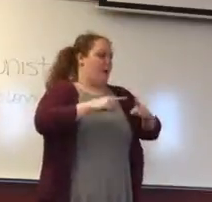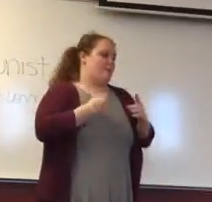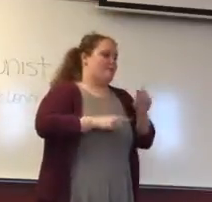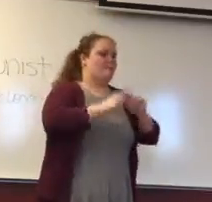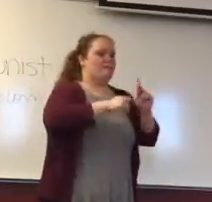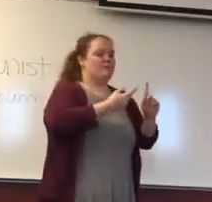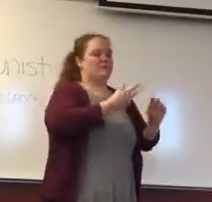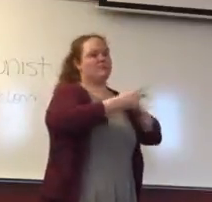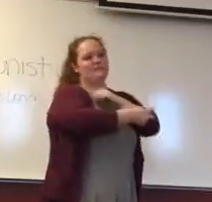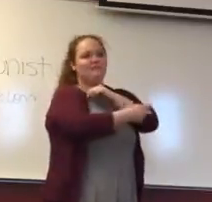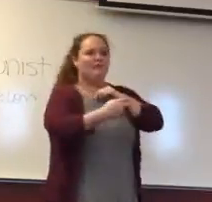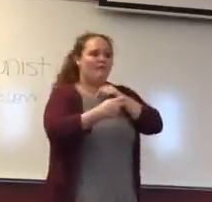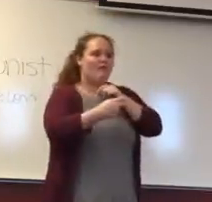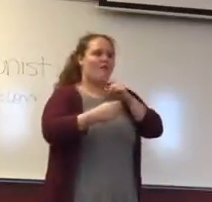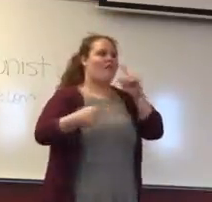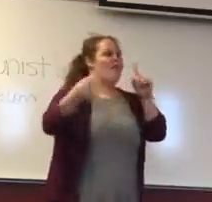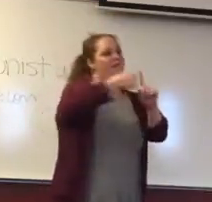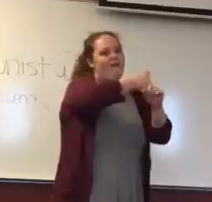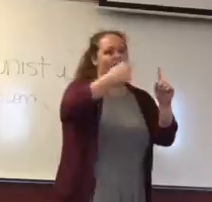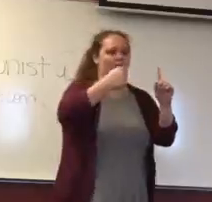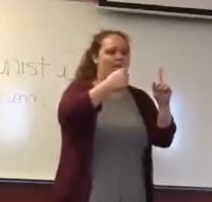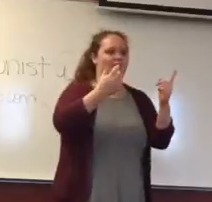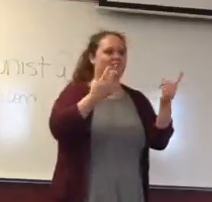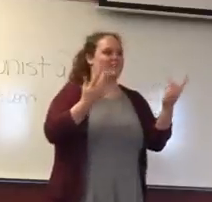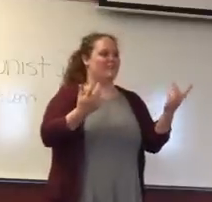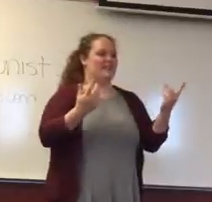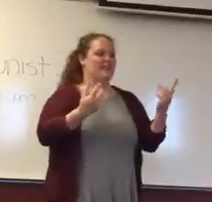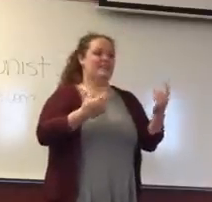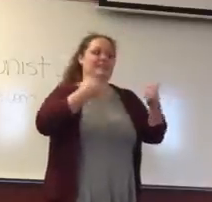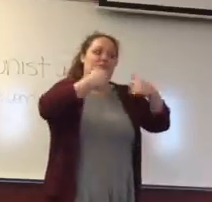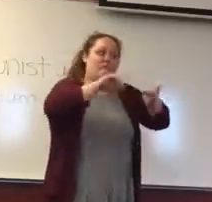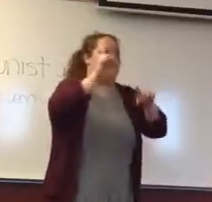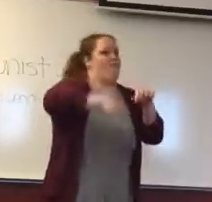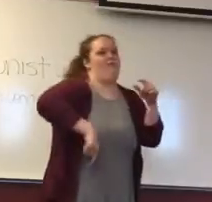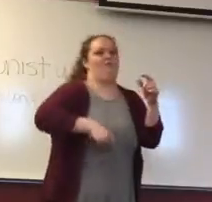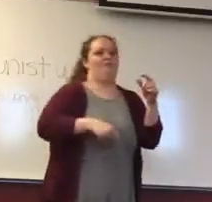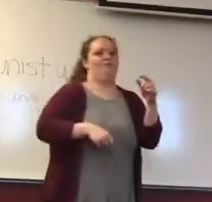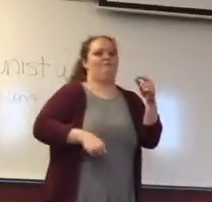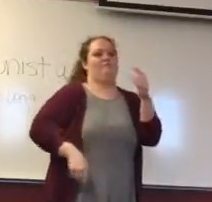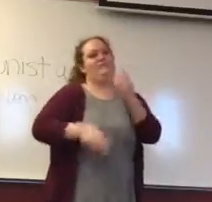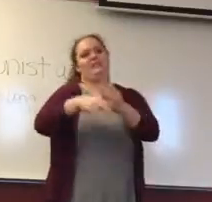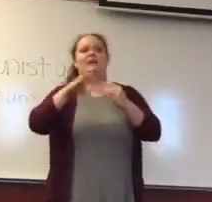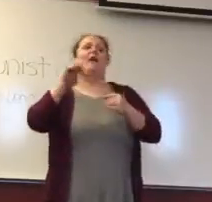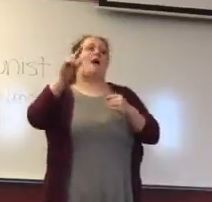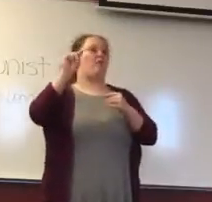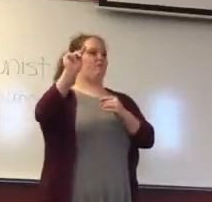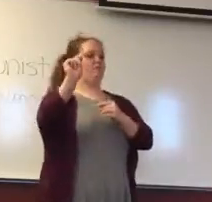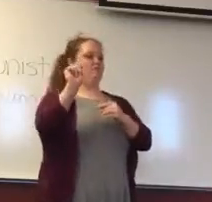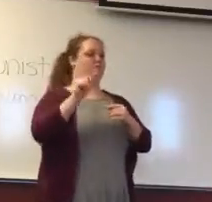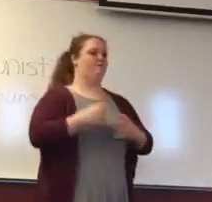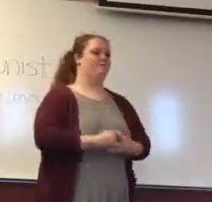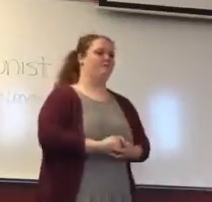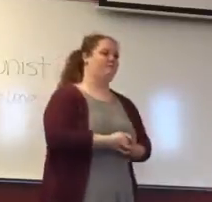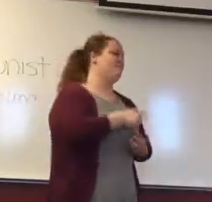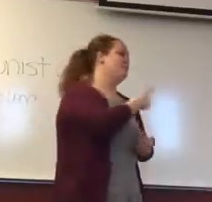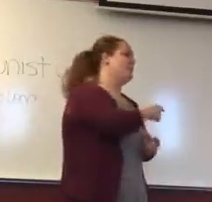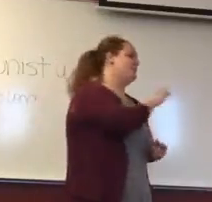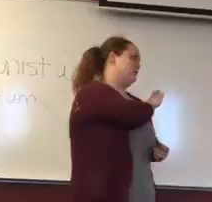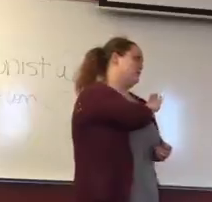is nothing. Right. And that's the same way, I feel like the board is very reluctant to do anything about people